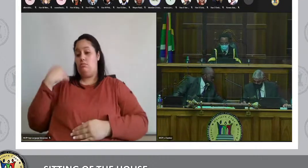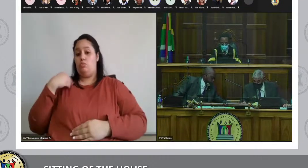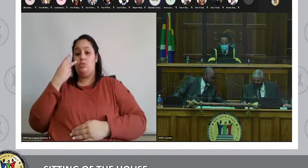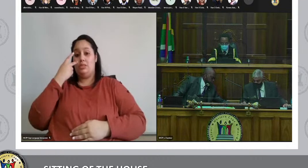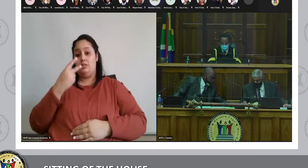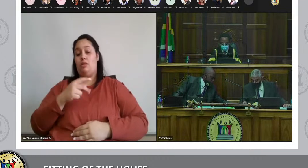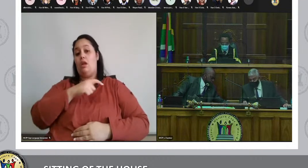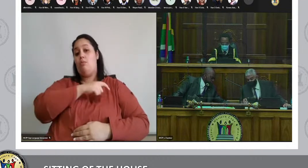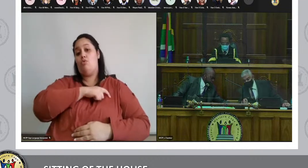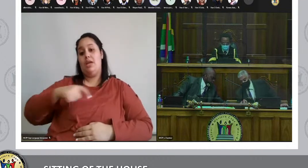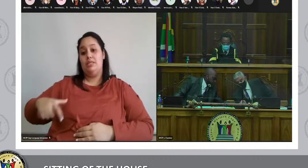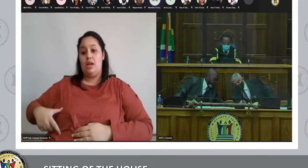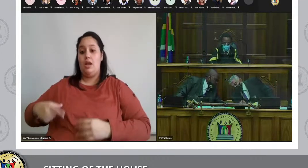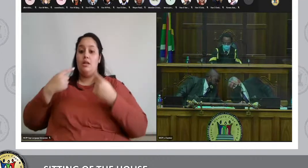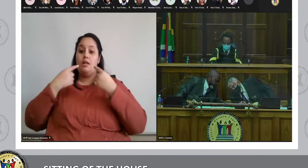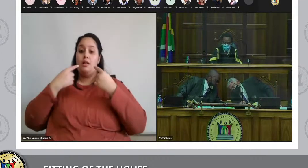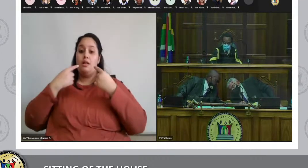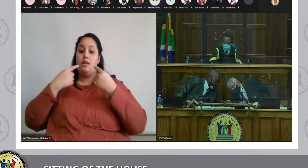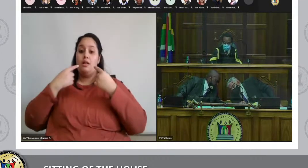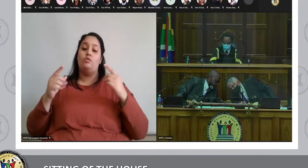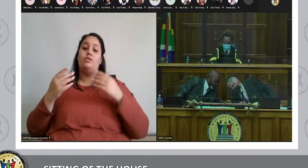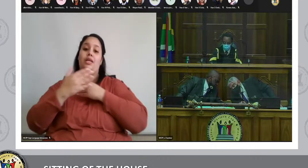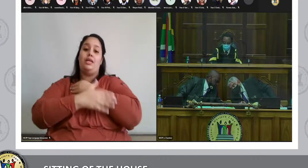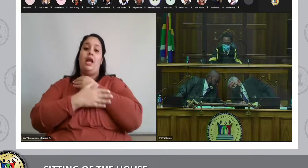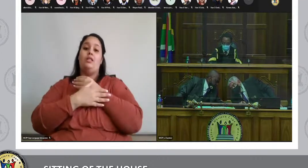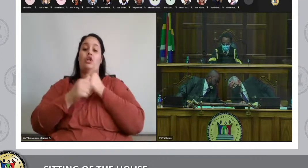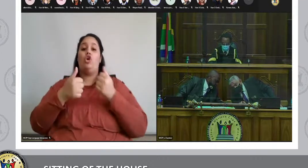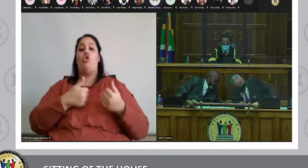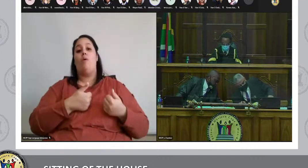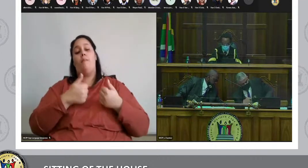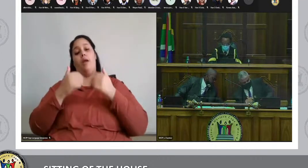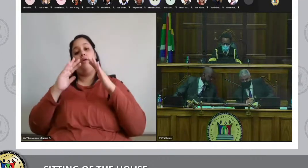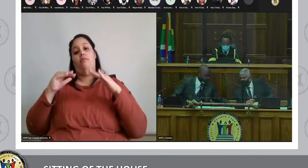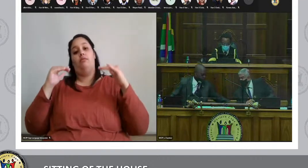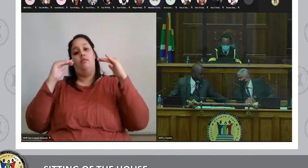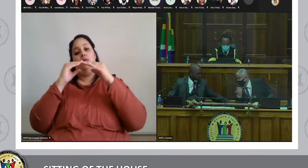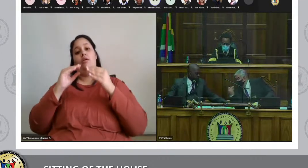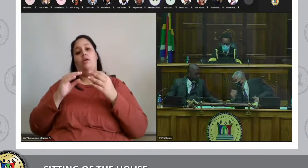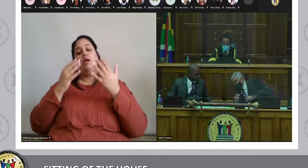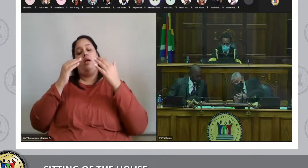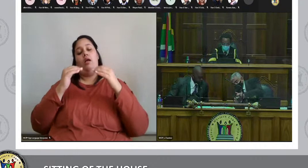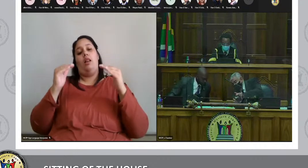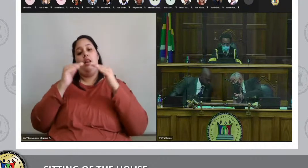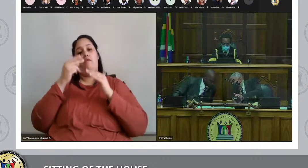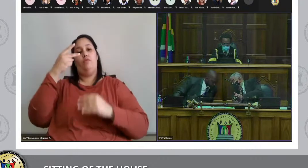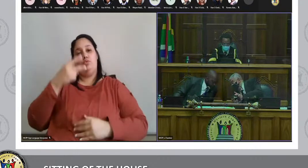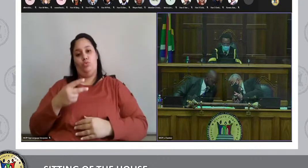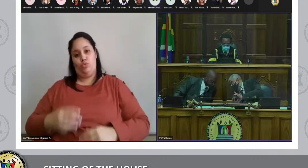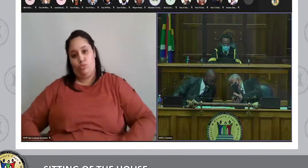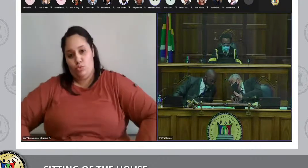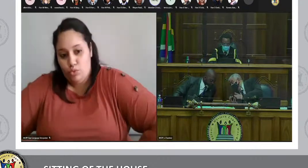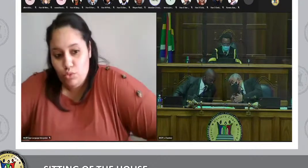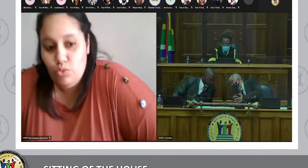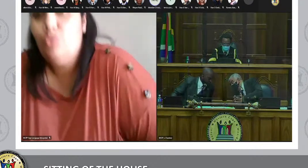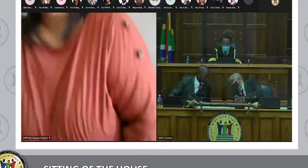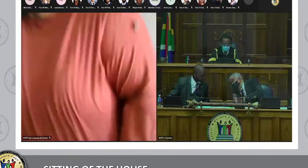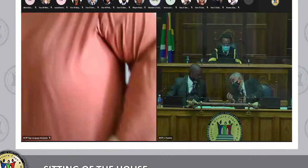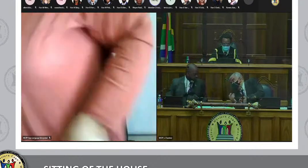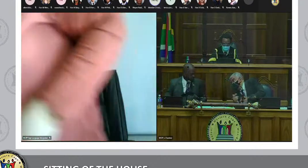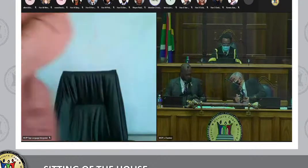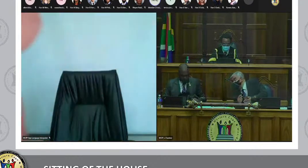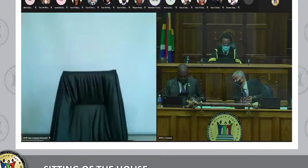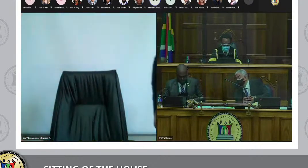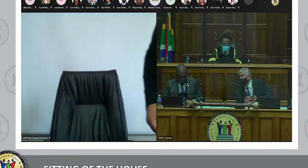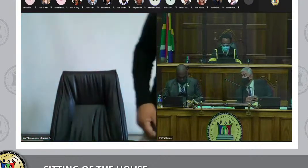President announced the country is returning to adjusted level 2. This is in response